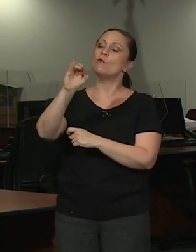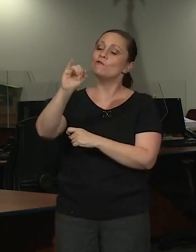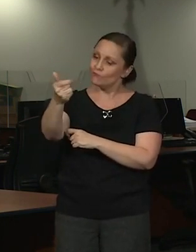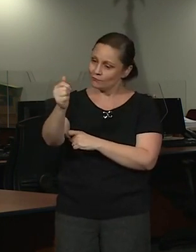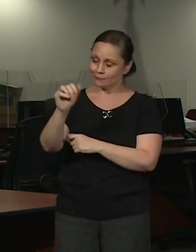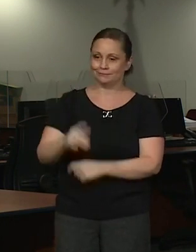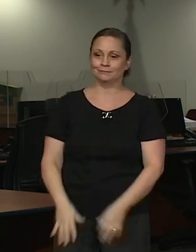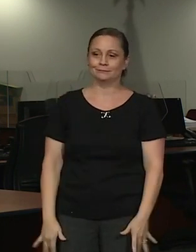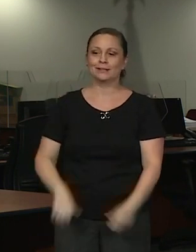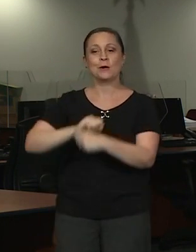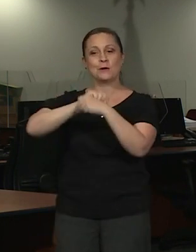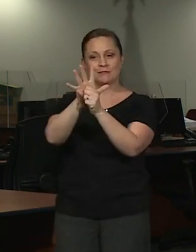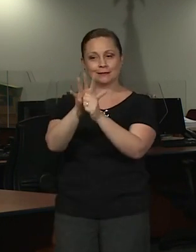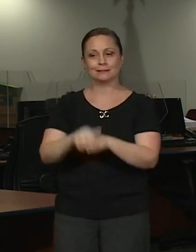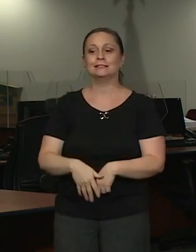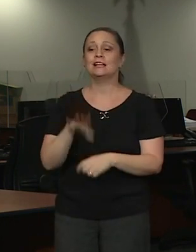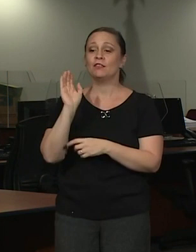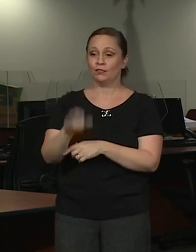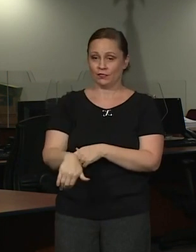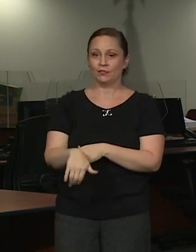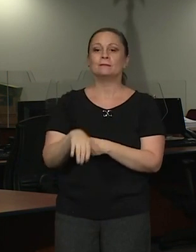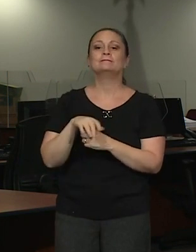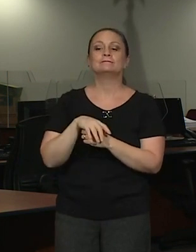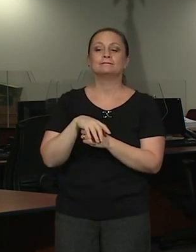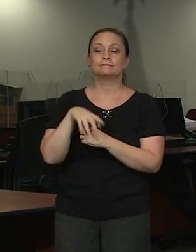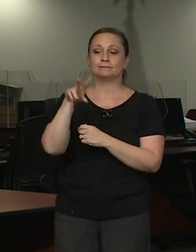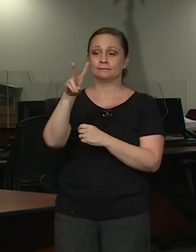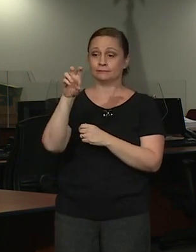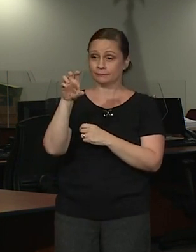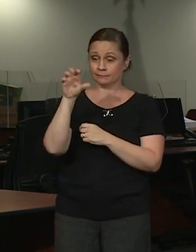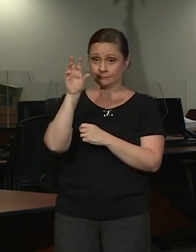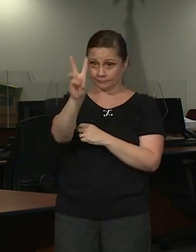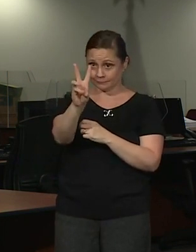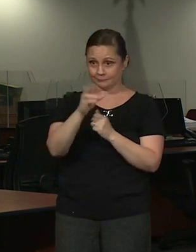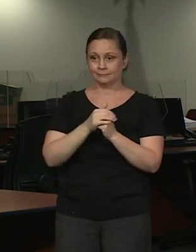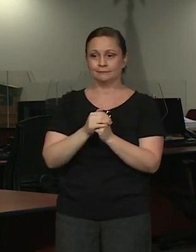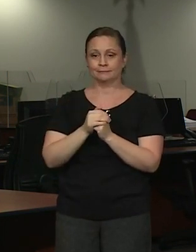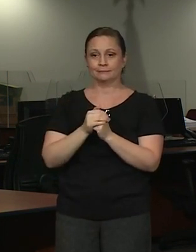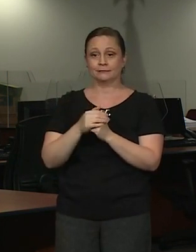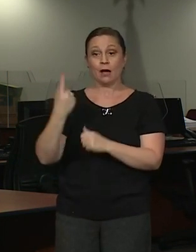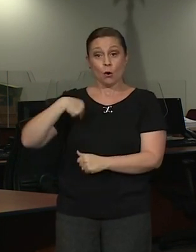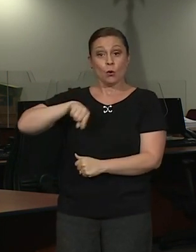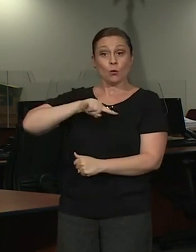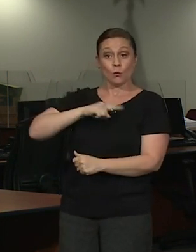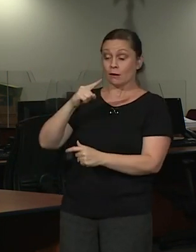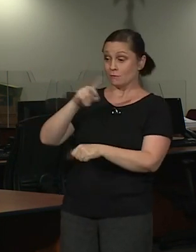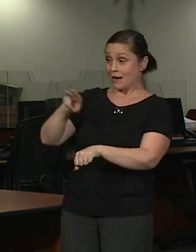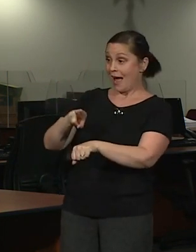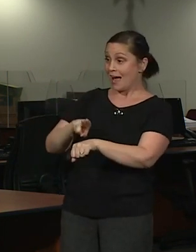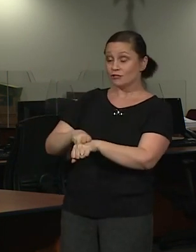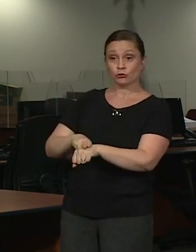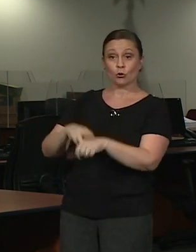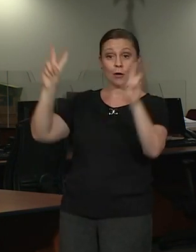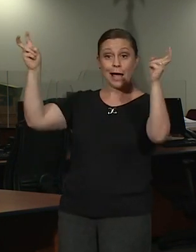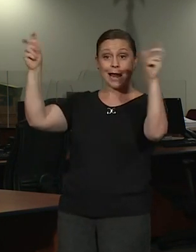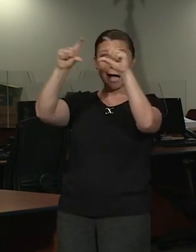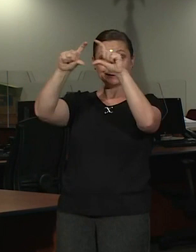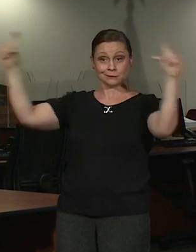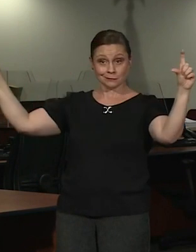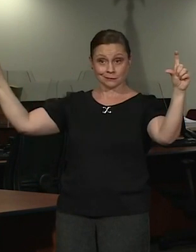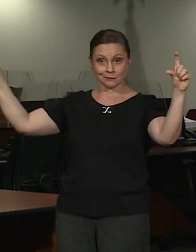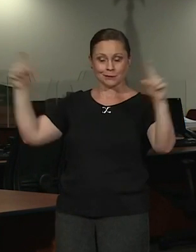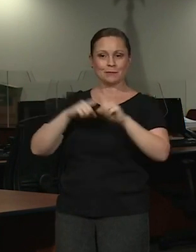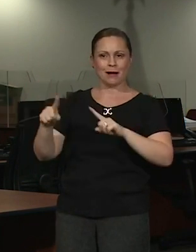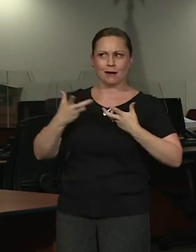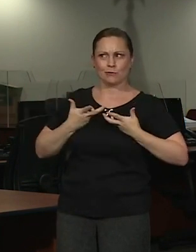South Carolina is making national and international headlines, but not in the way we'd like. Our state's numbers have